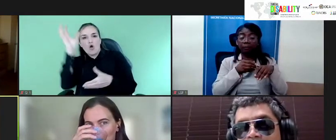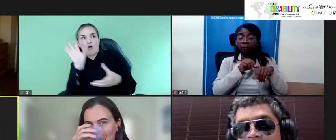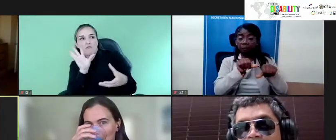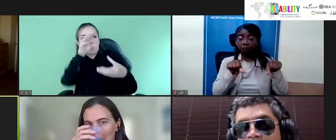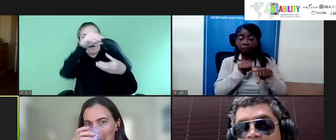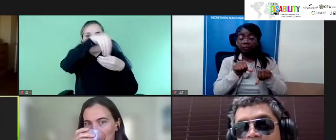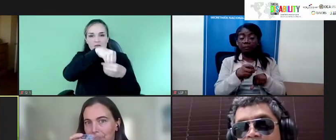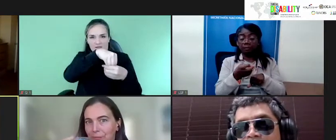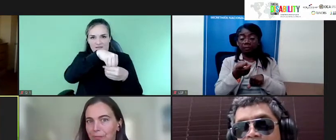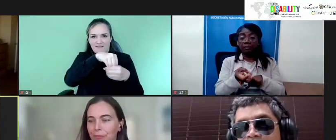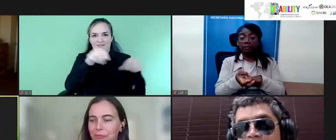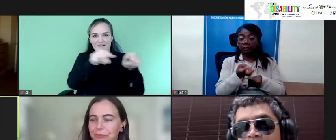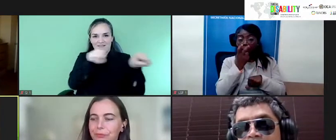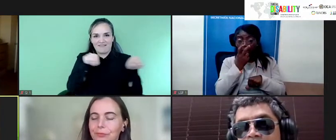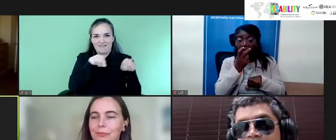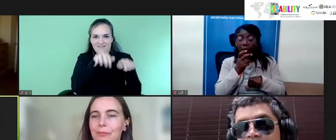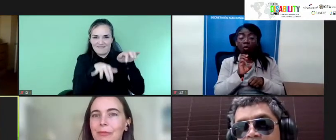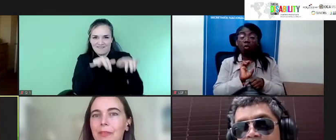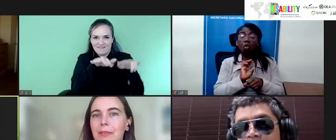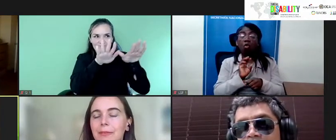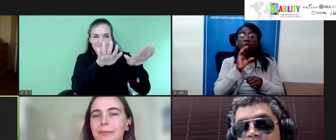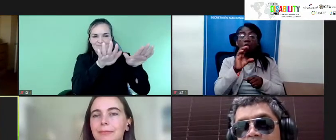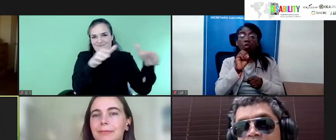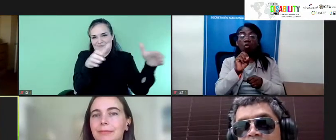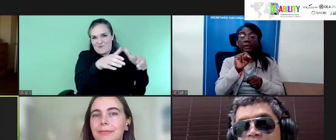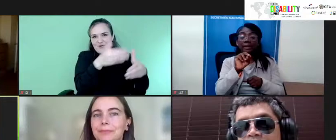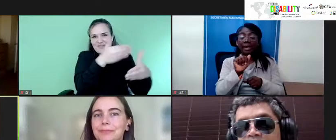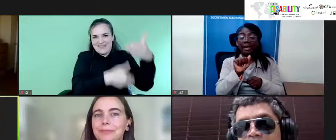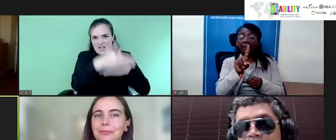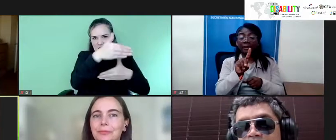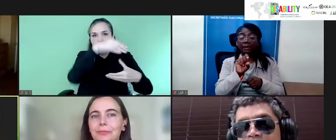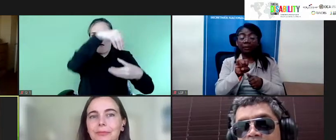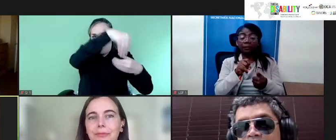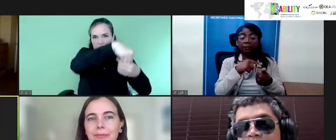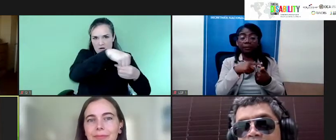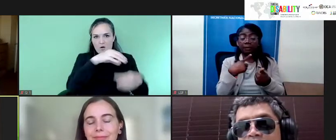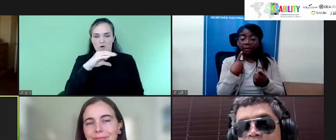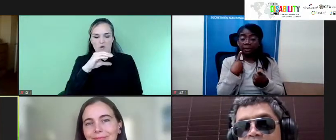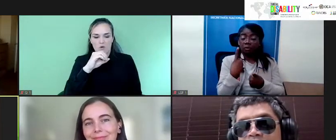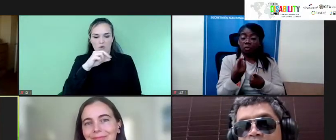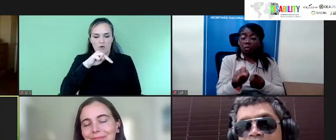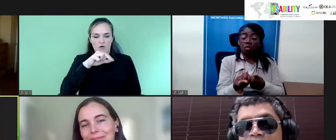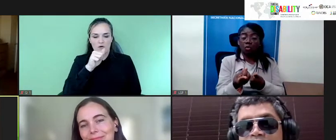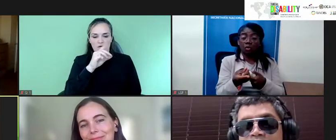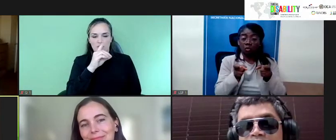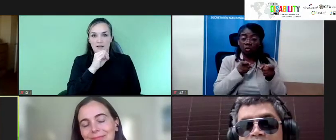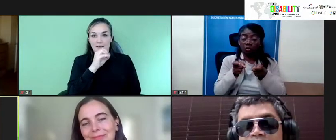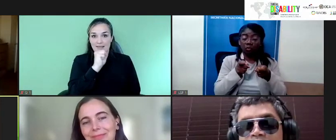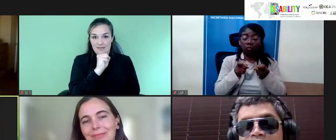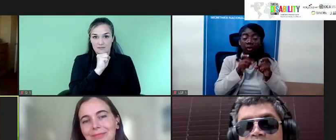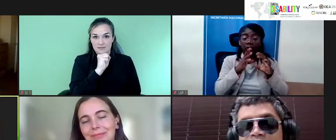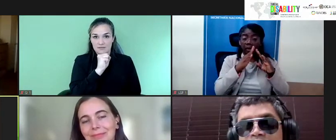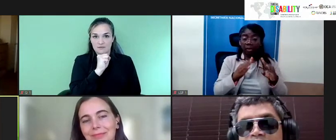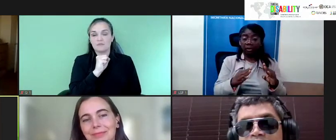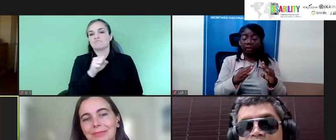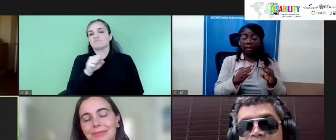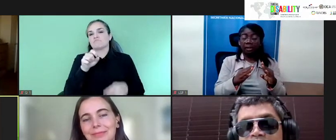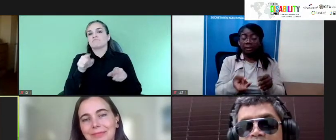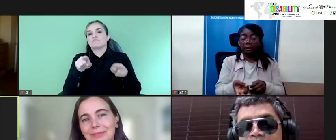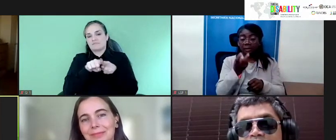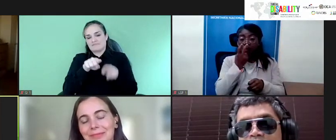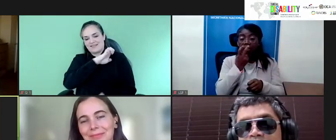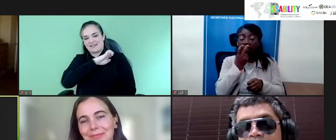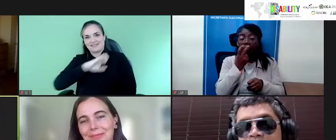of the for the people of blind with blind disabilities in the canadians and